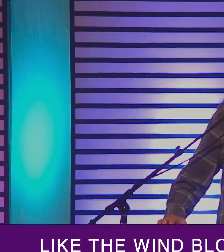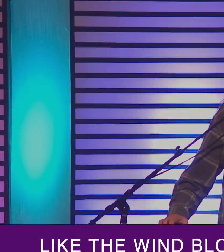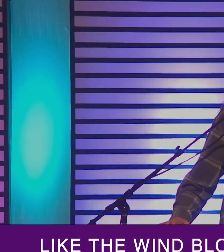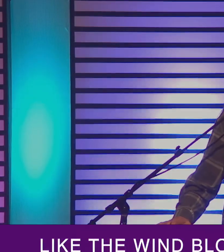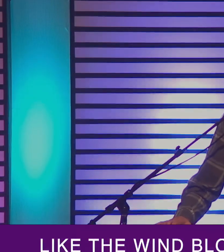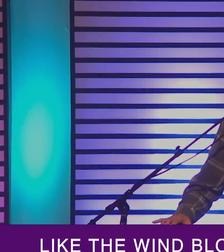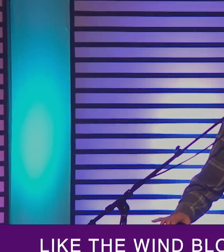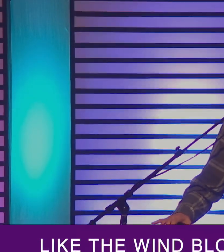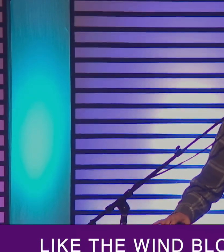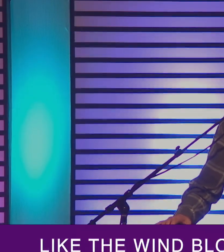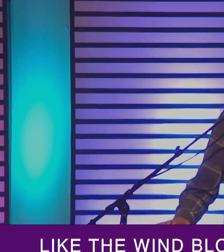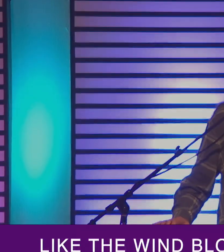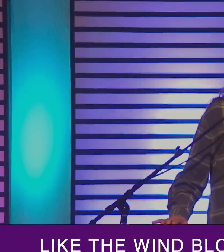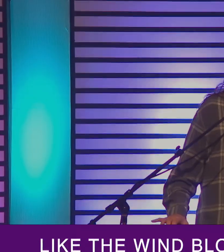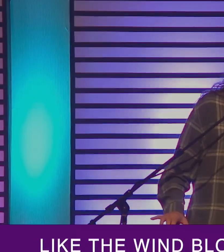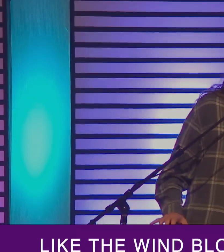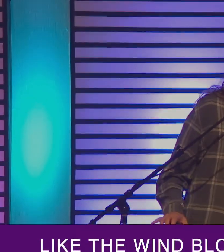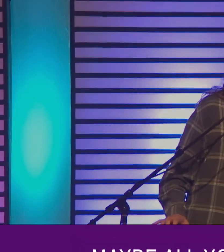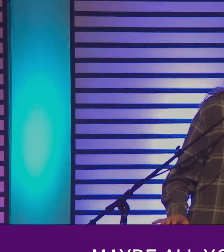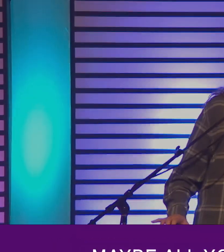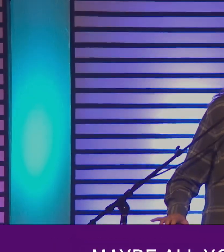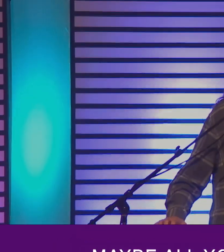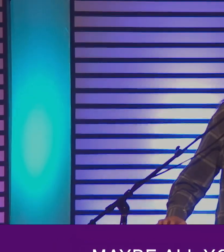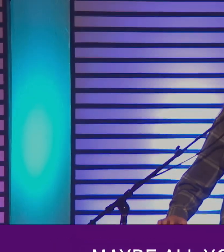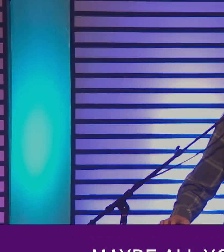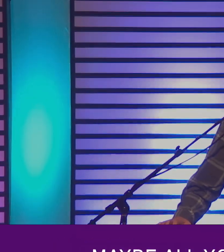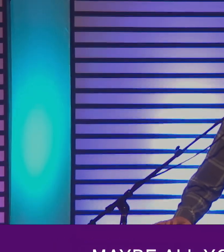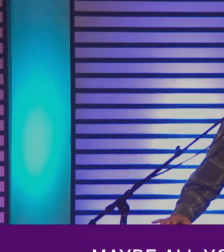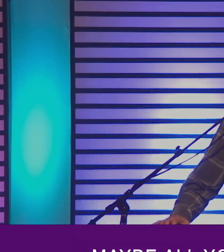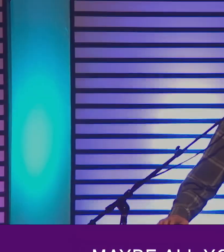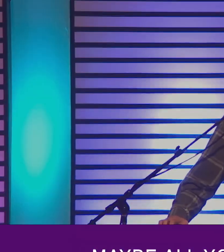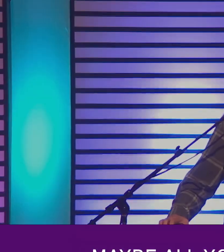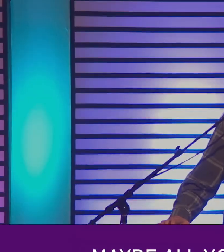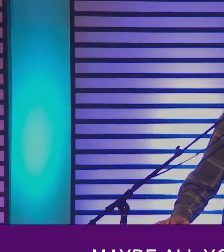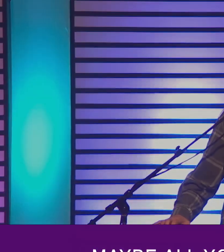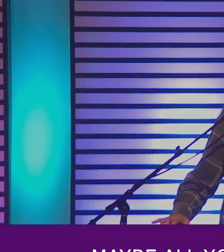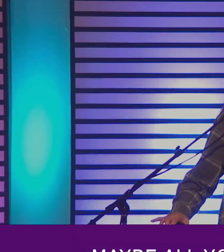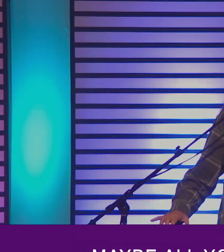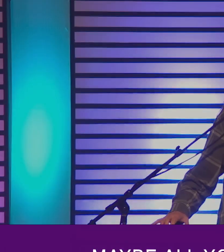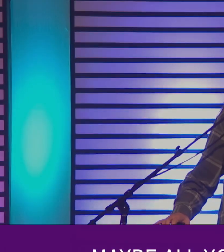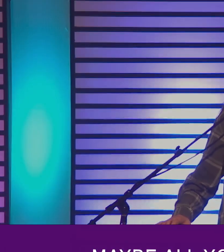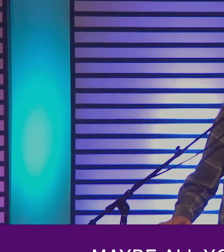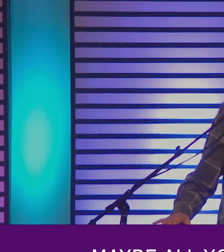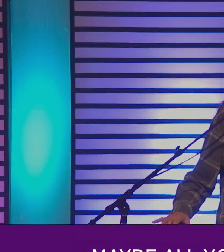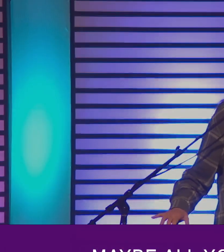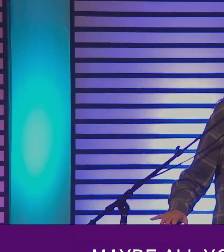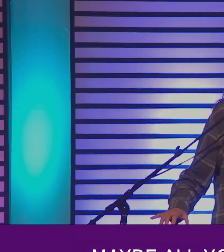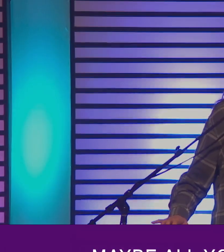like the wind blows through the trees? Maybe all you're asking